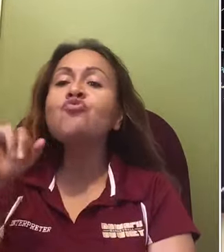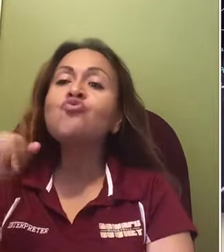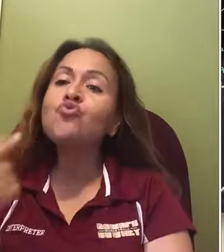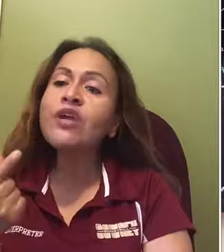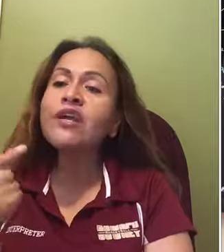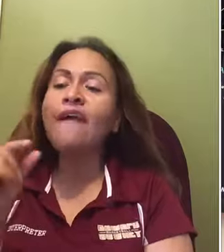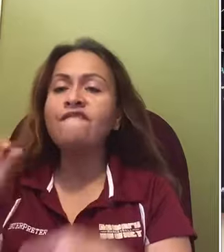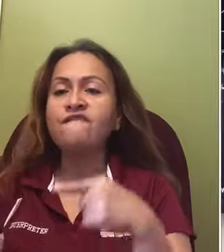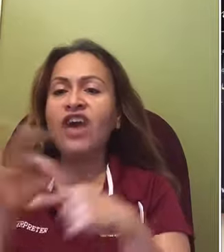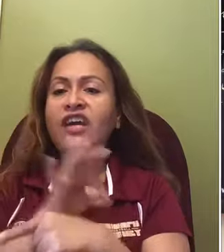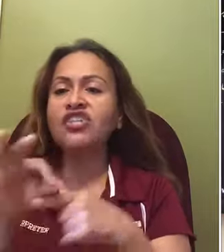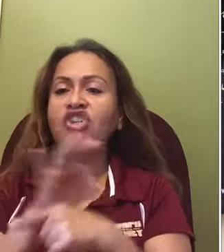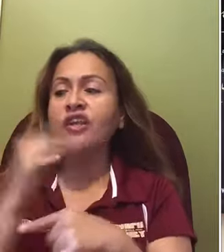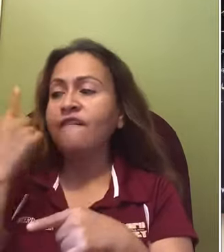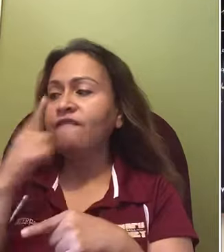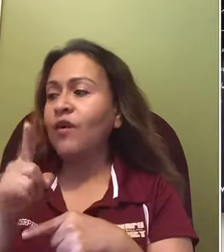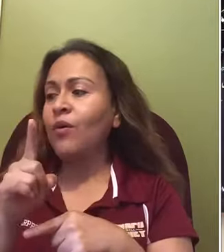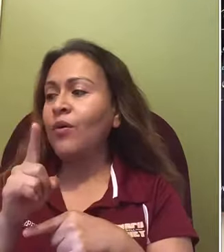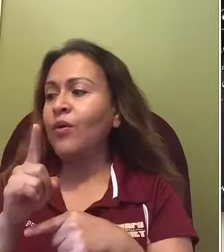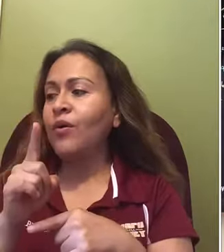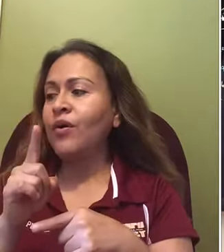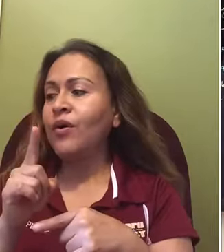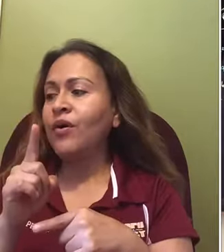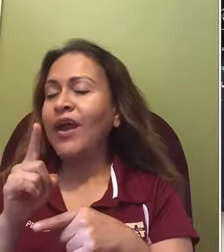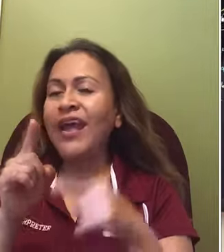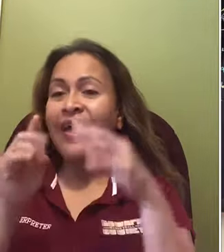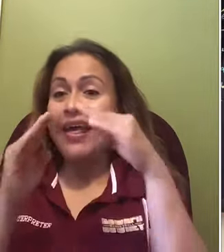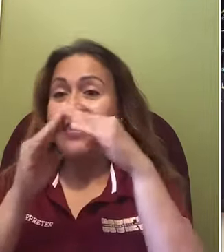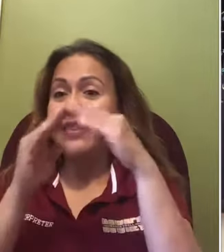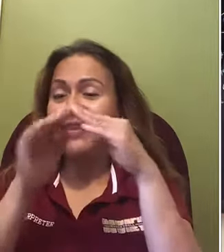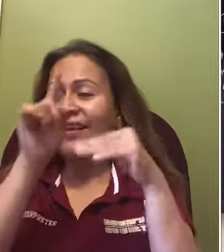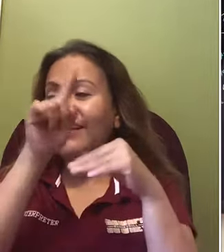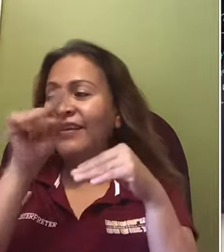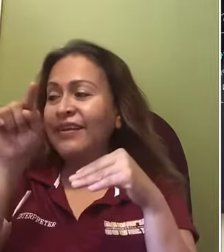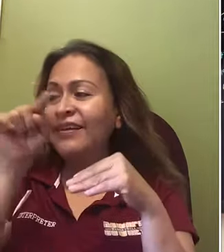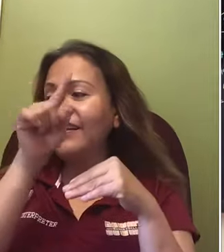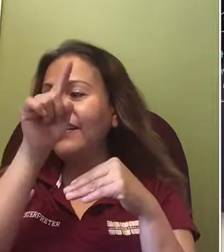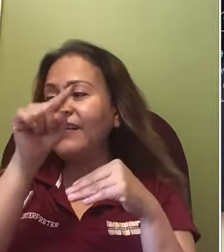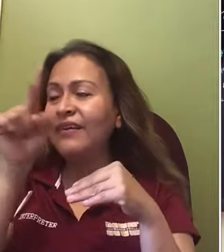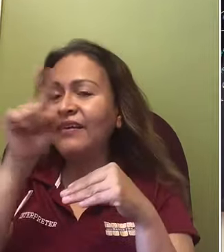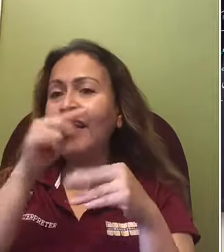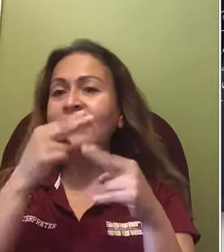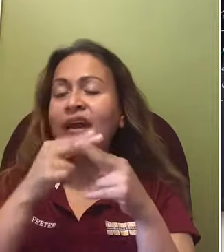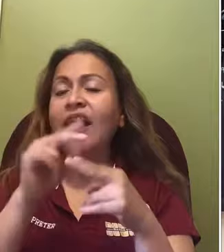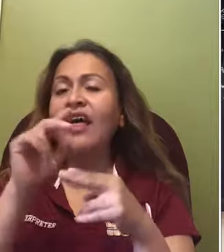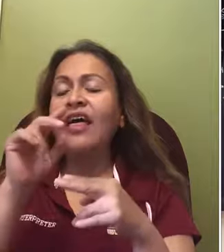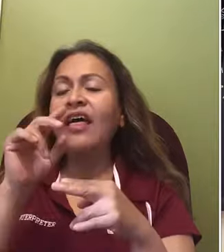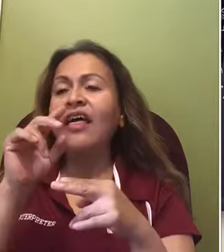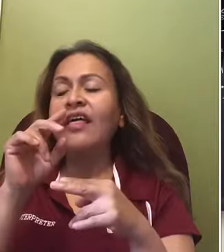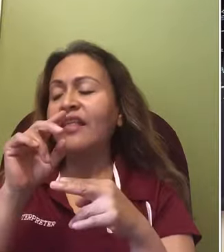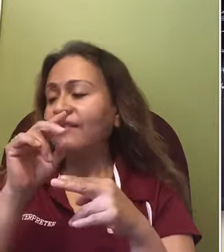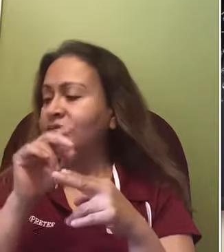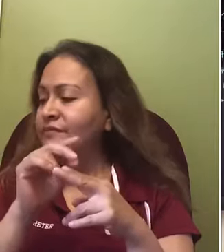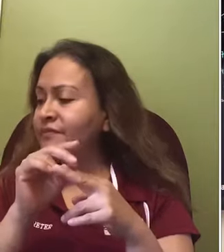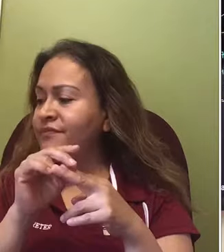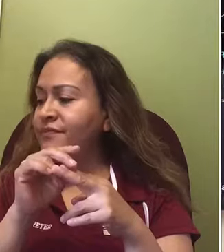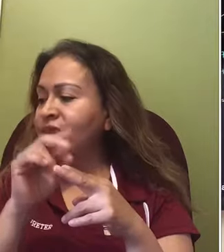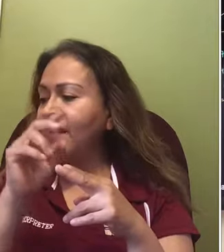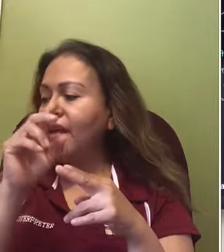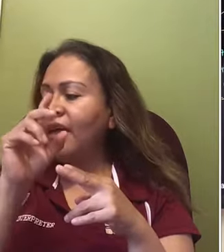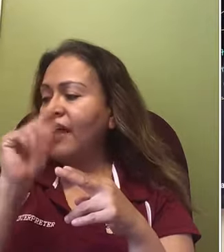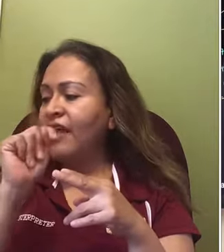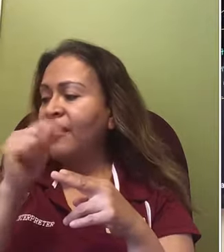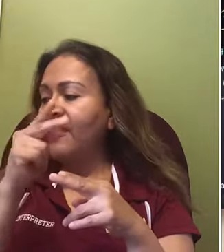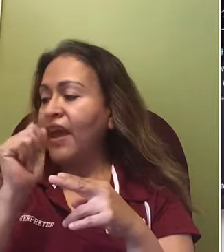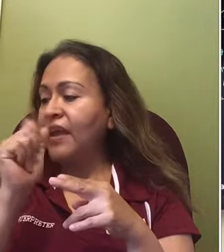trig functions for this angle up here. Let's call that angle up there theta. So whenever you do it, you always